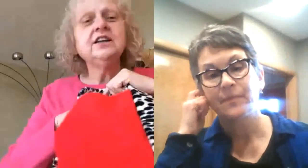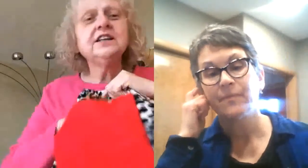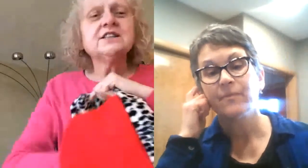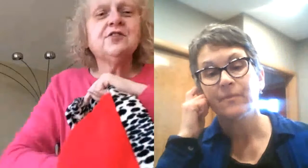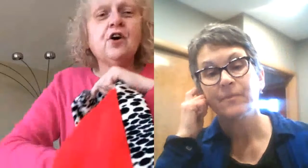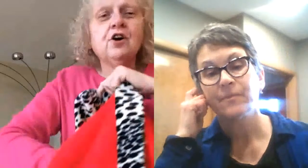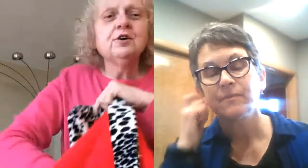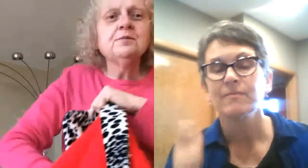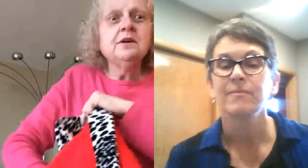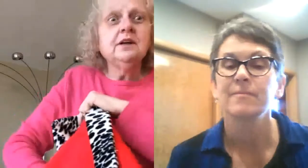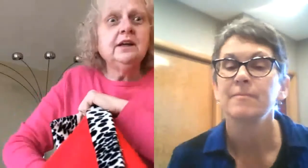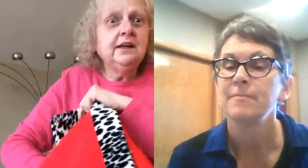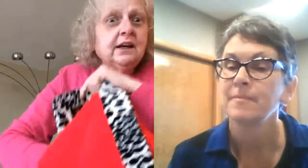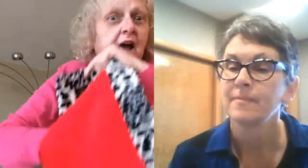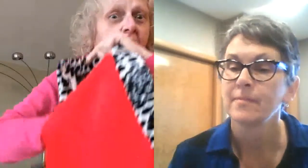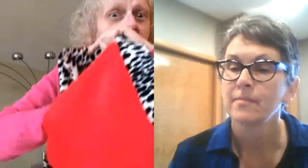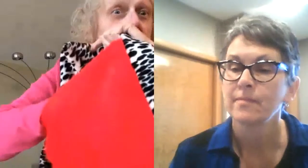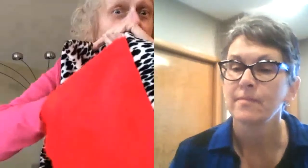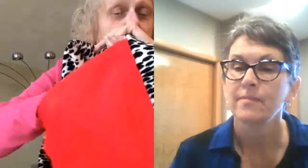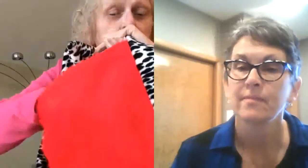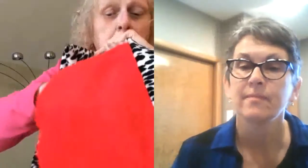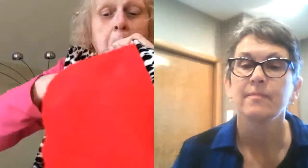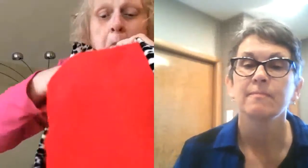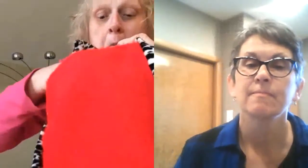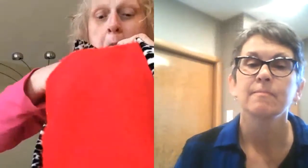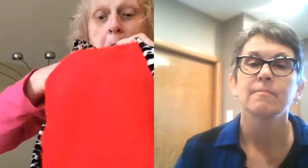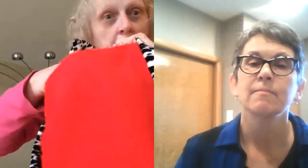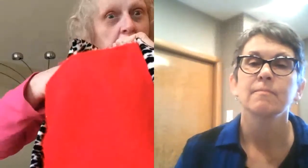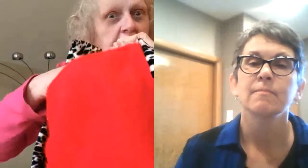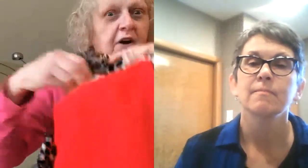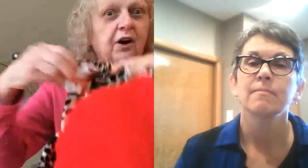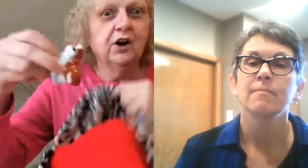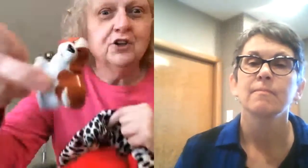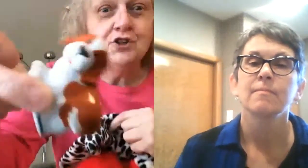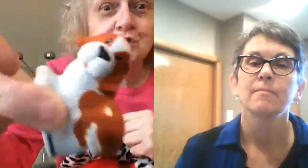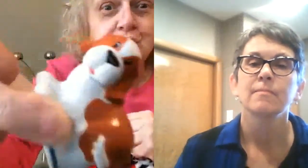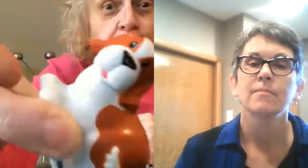And on his farm he had a